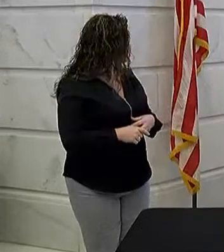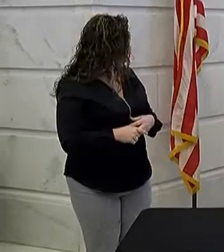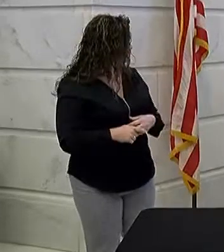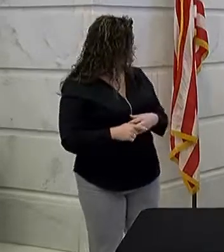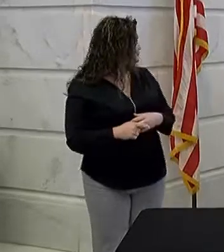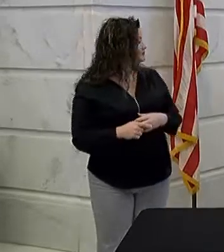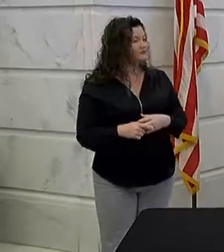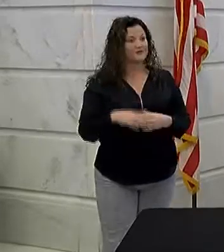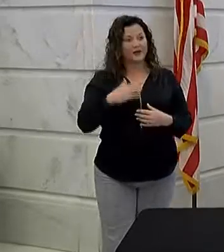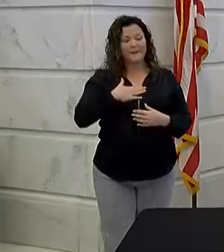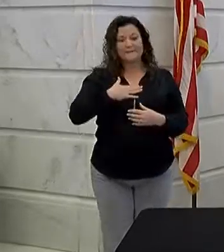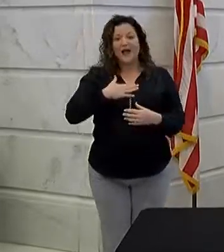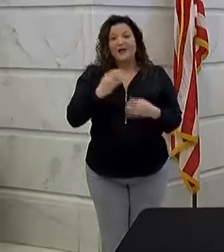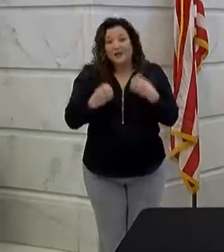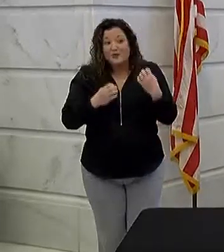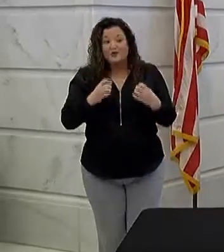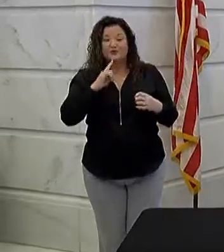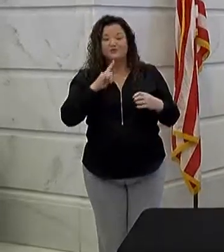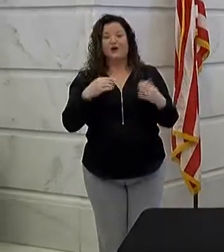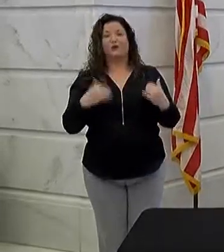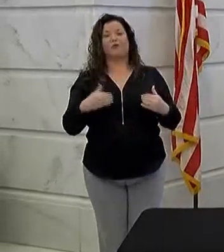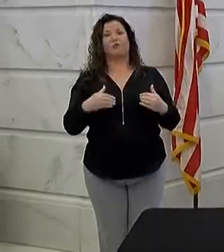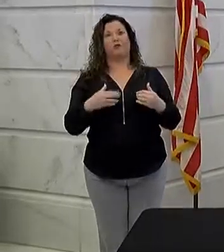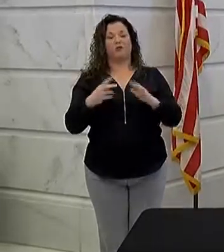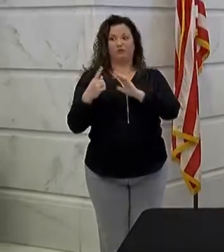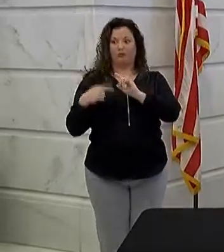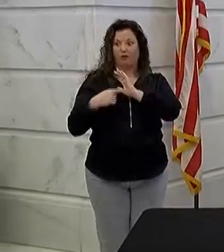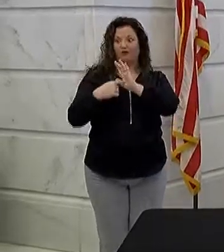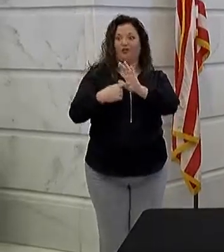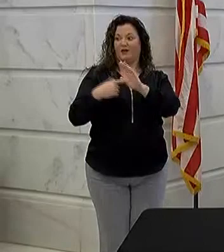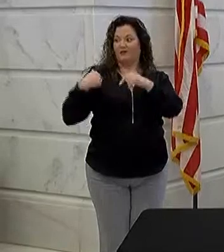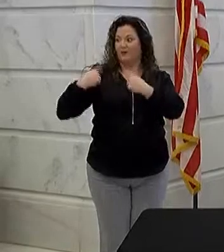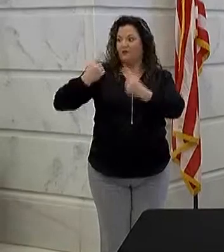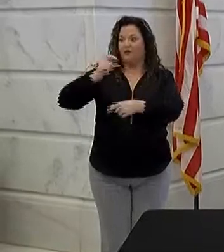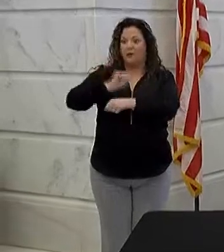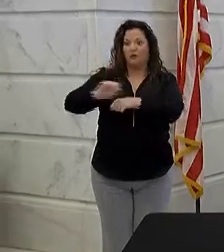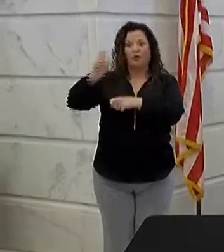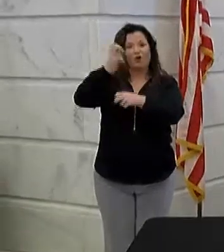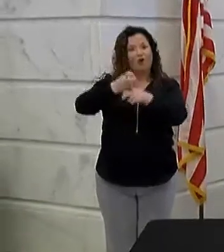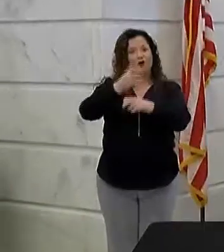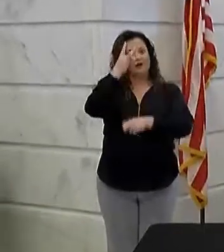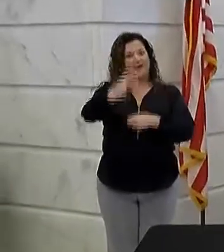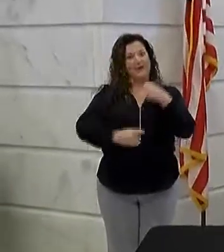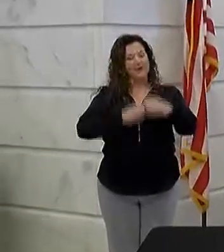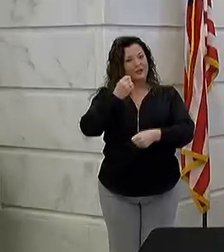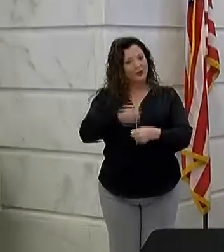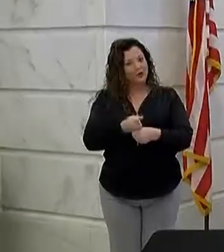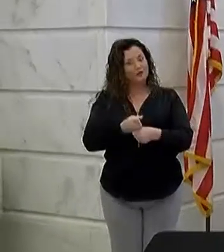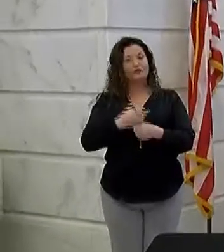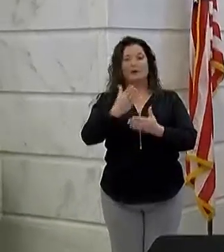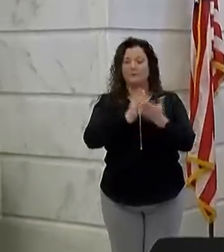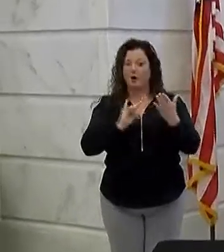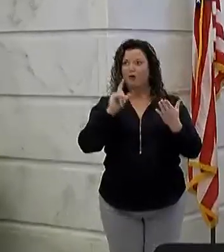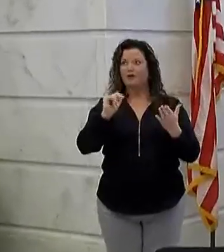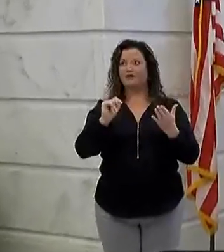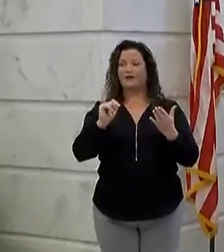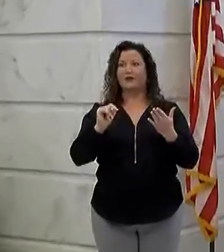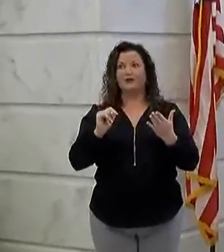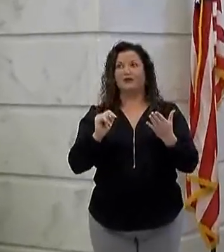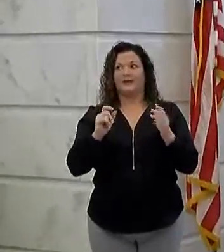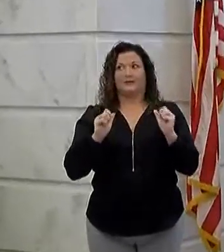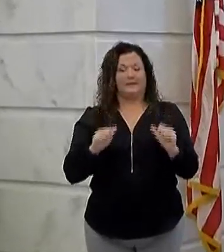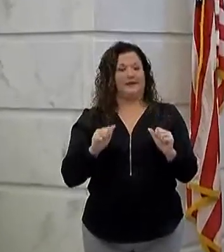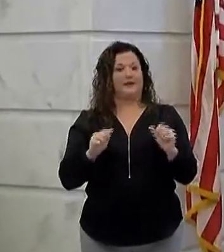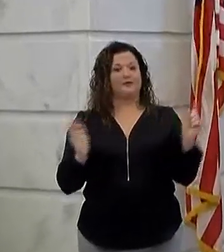bill? My emotions are it's a reflection of 8 years of hard work, and part of it is convincing